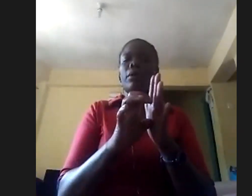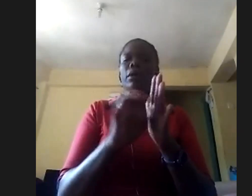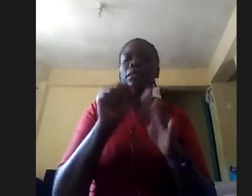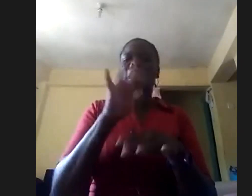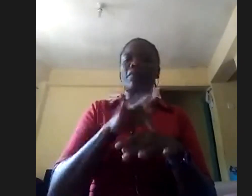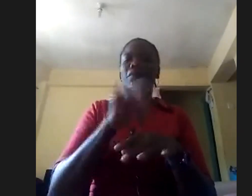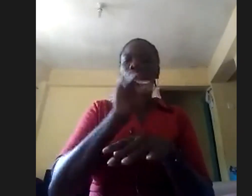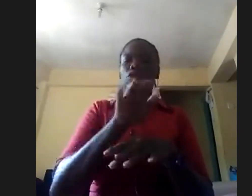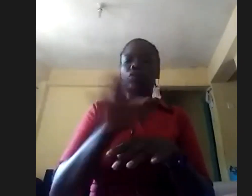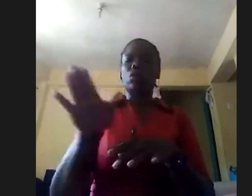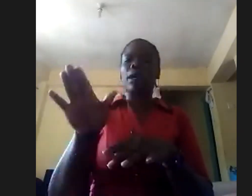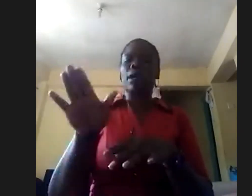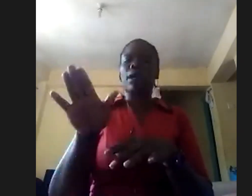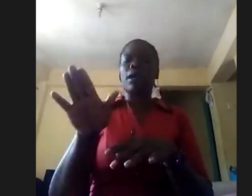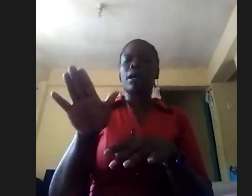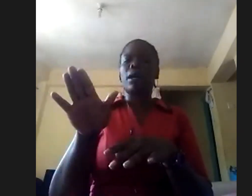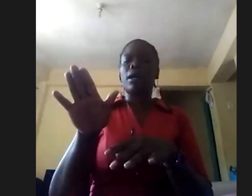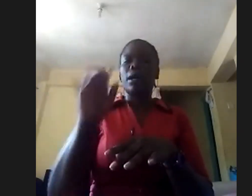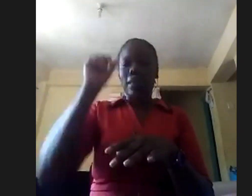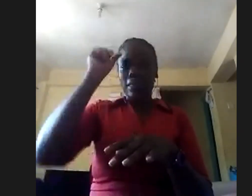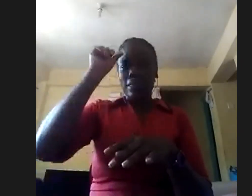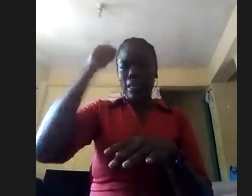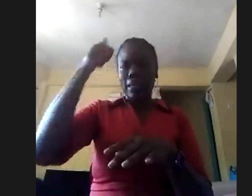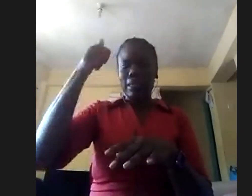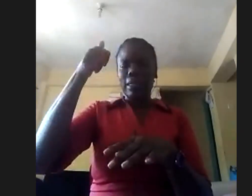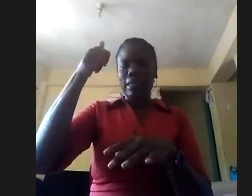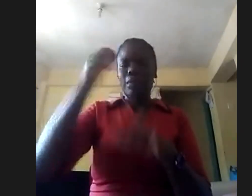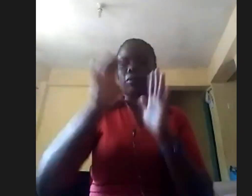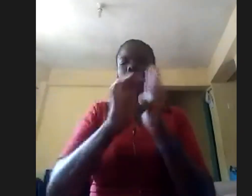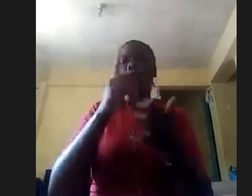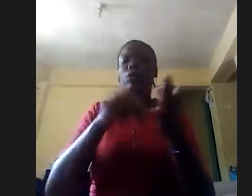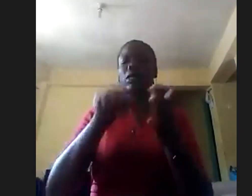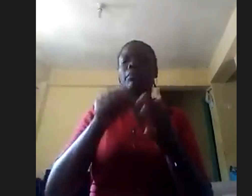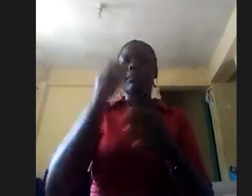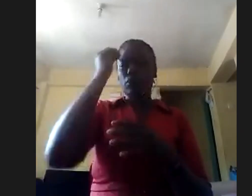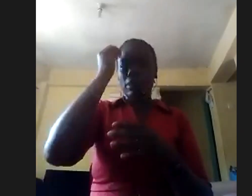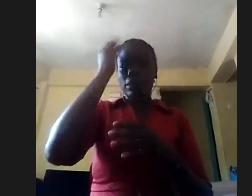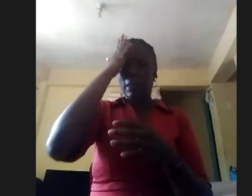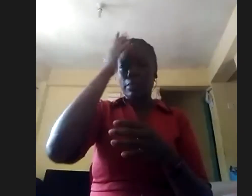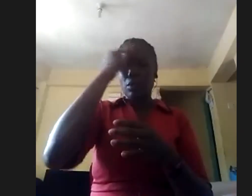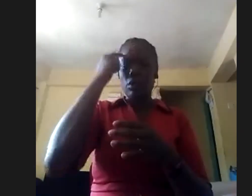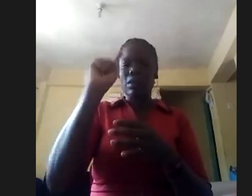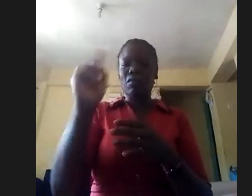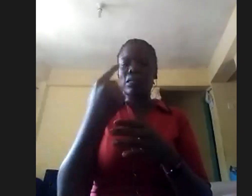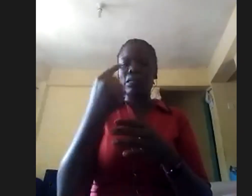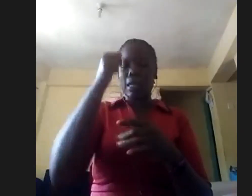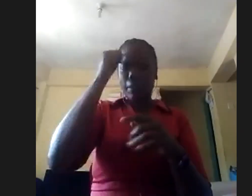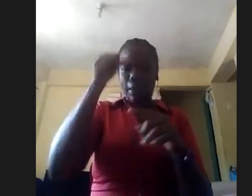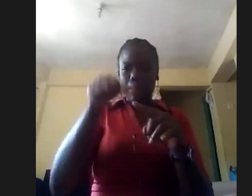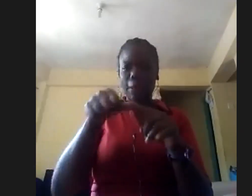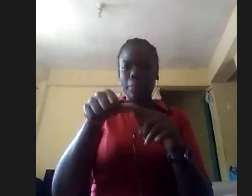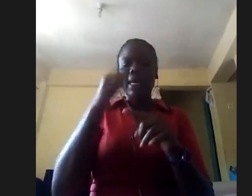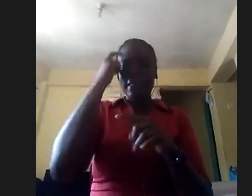intelligence, for example, in terms on what you can be able to master, because for us to remember things is the brain that helps us to store